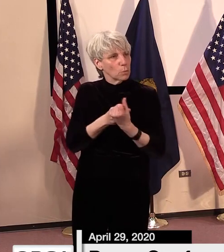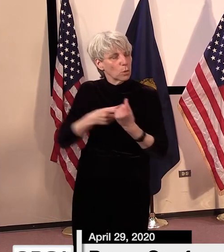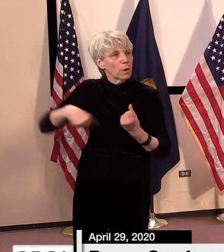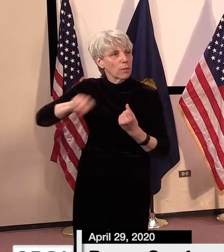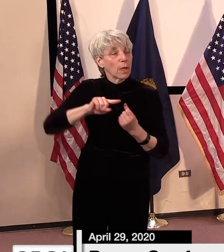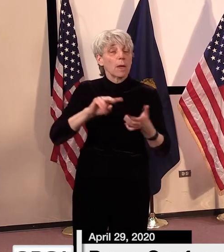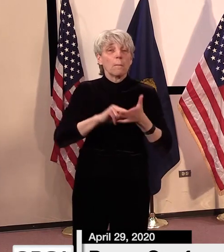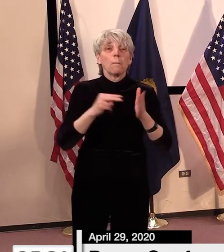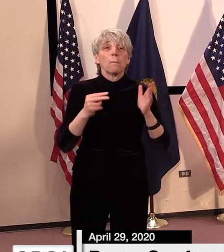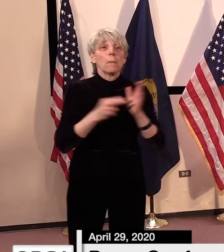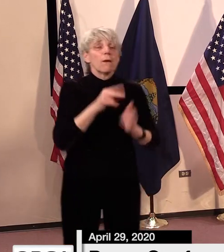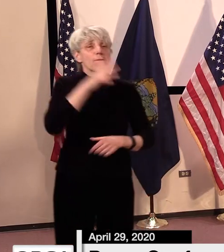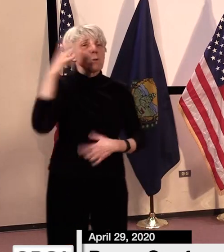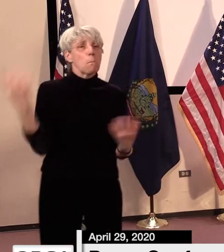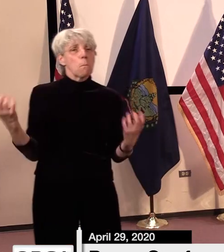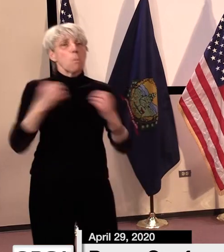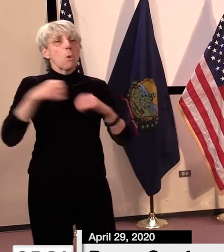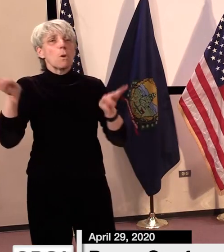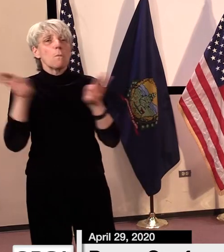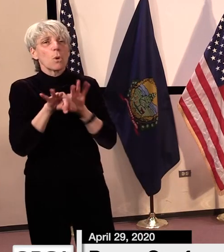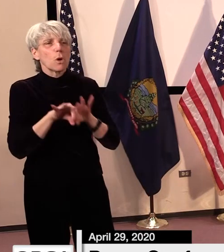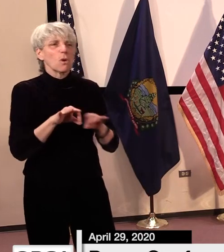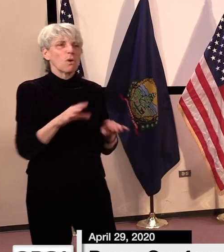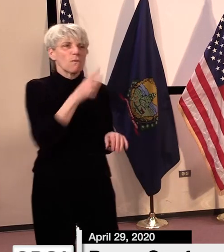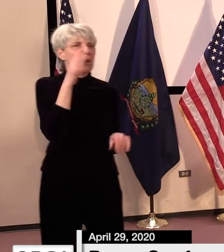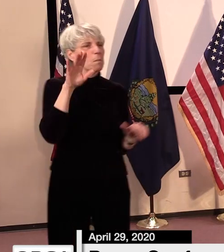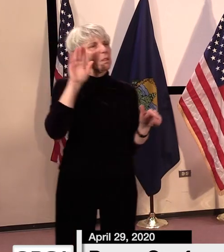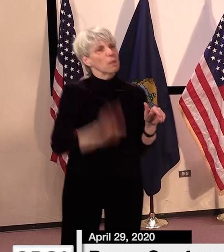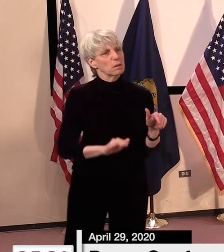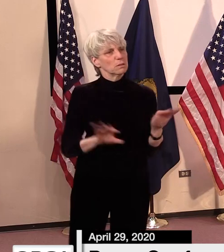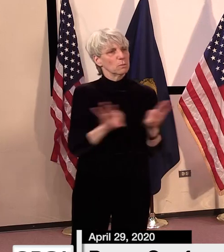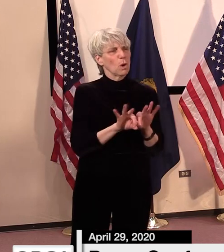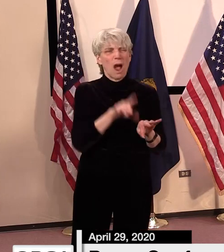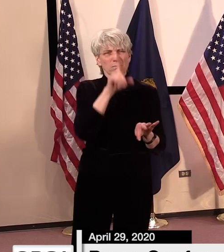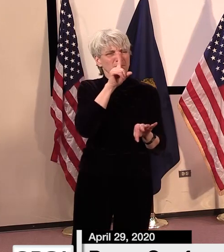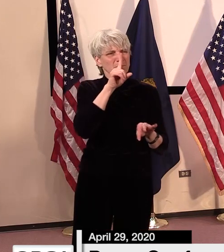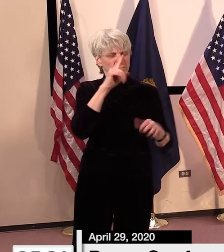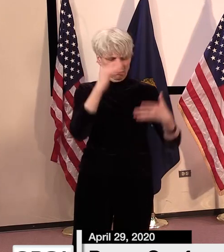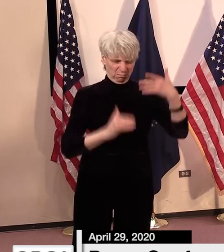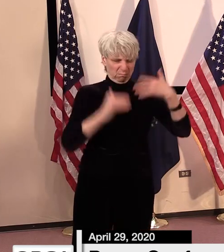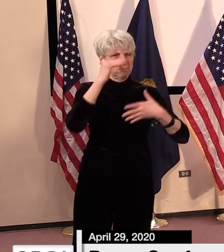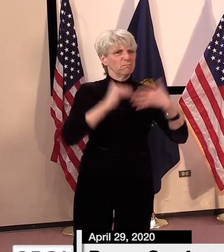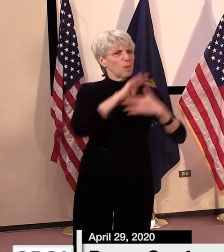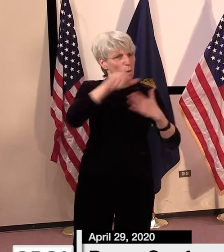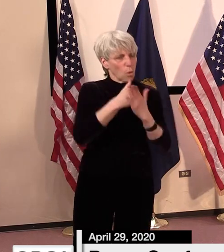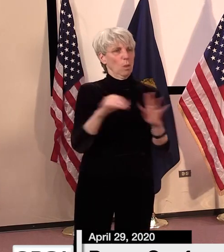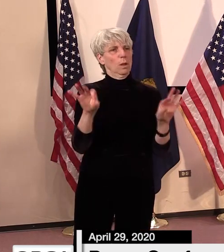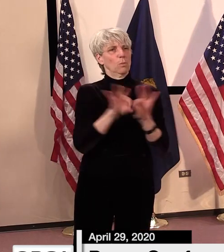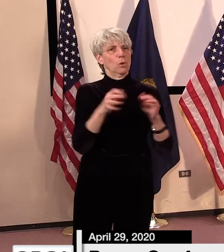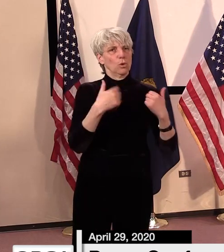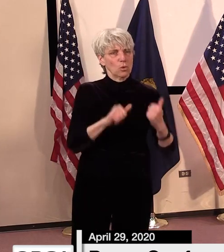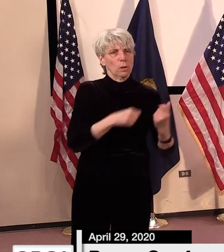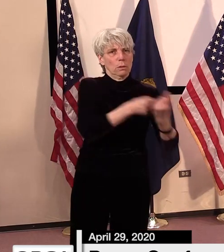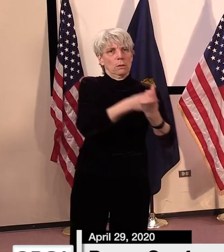prioritize this list in any respect. They're all important to us, and we're doing everything we can to help everyone.